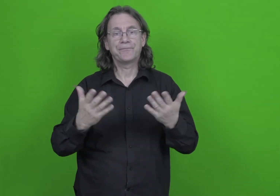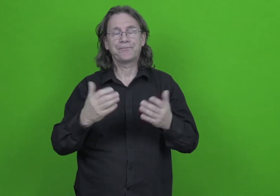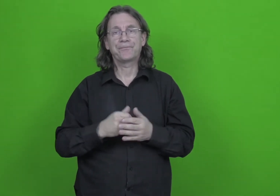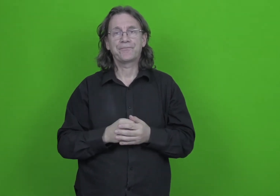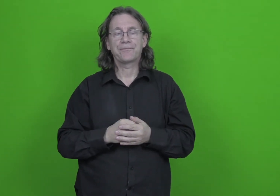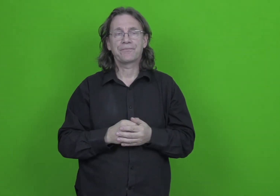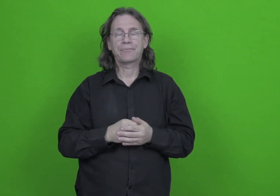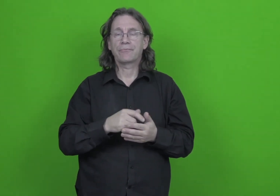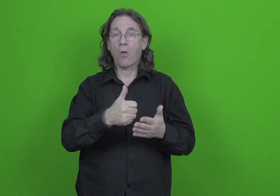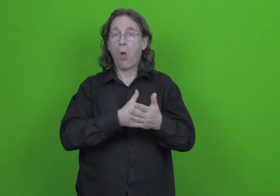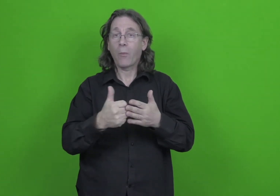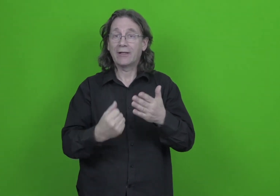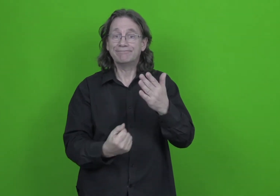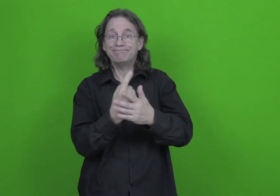That hasn't always been the case.